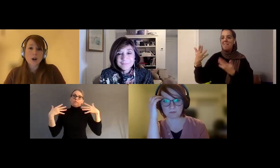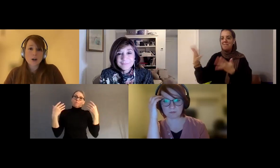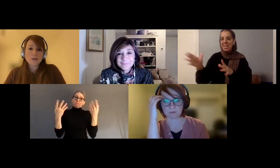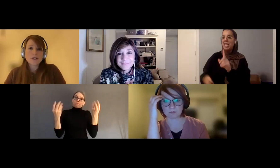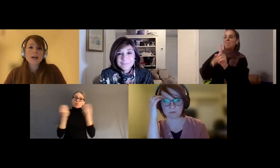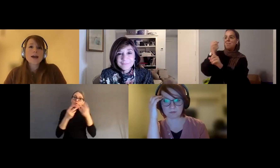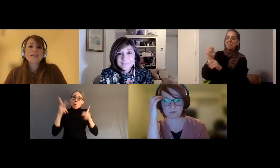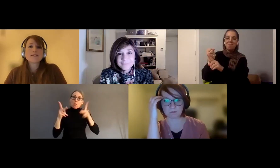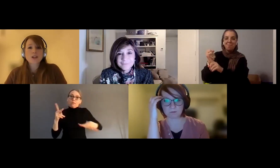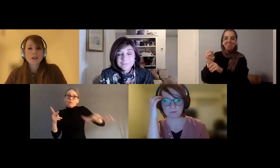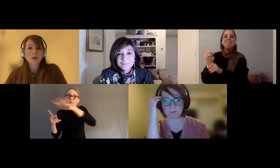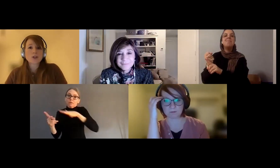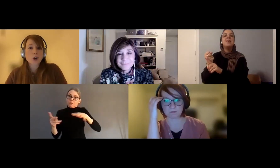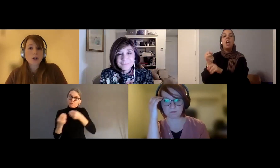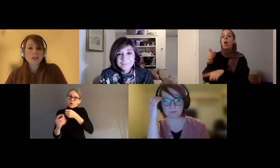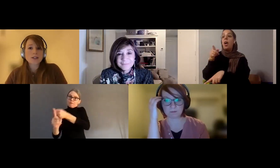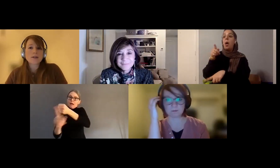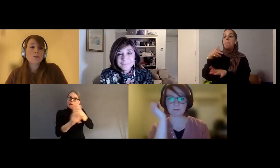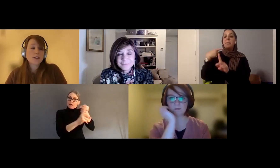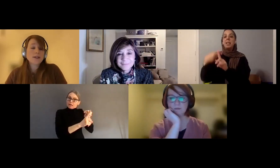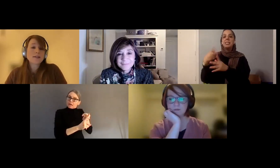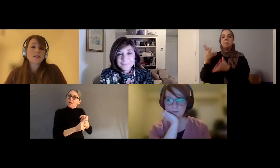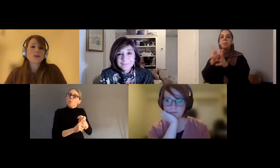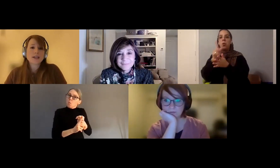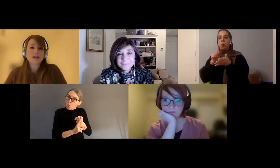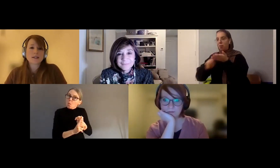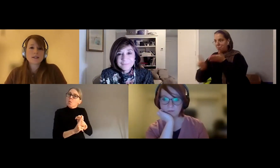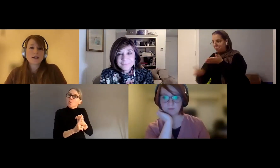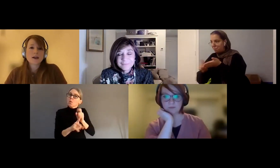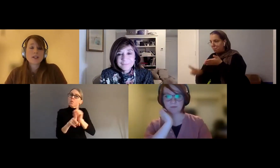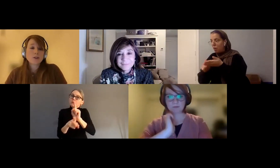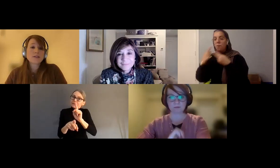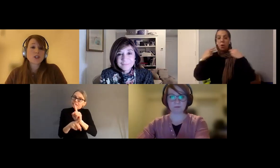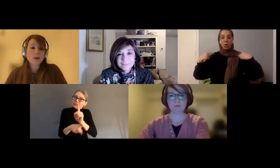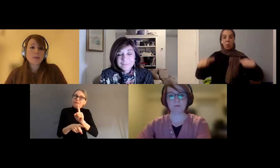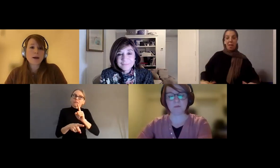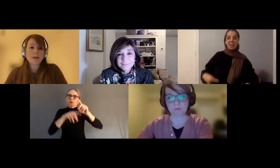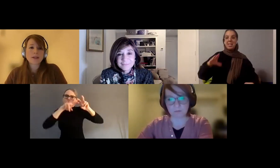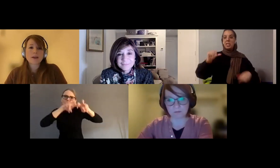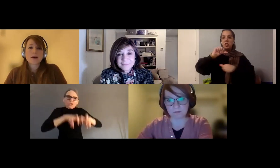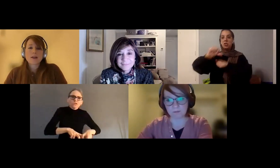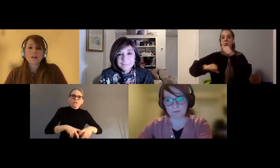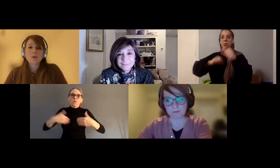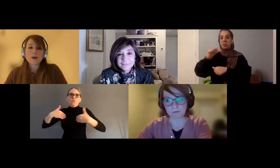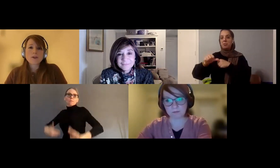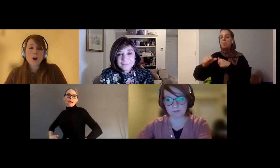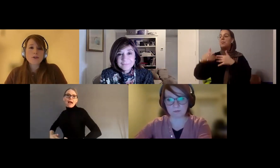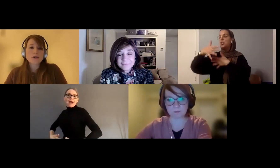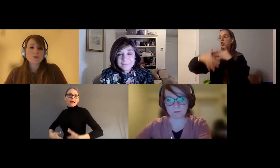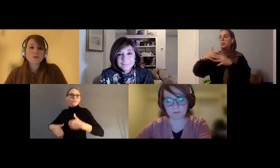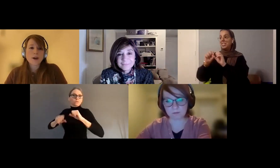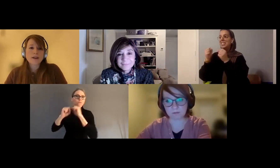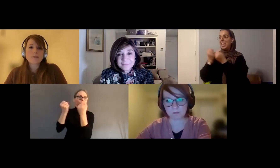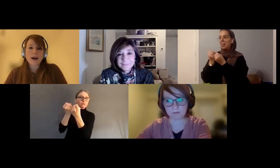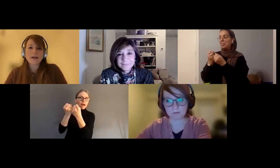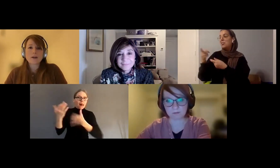media scholars, and in general on scholars in the humanities and social sciences, but also the general public. I think you're one of the authors